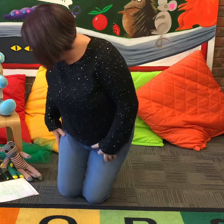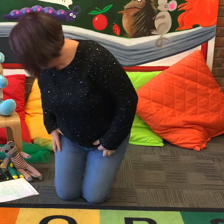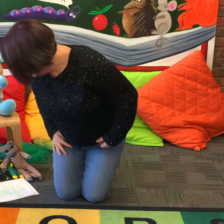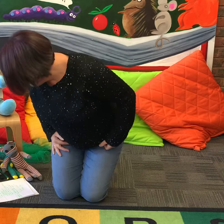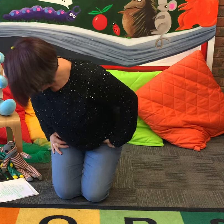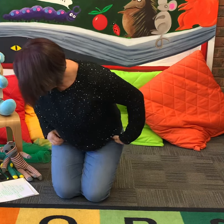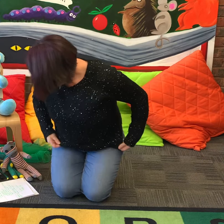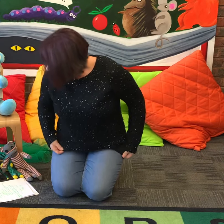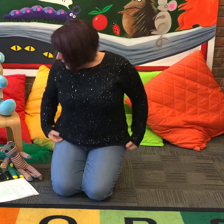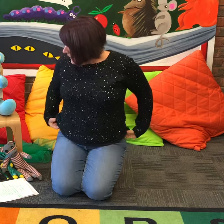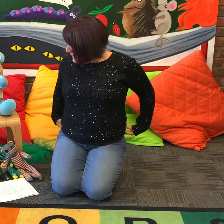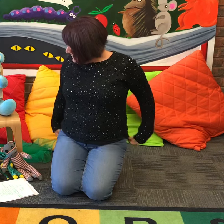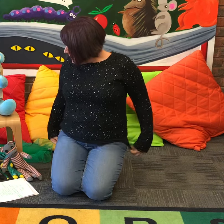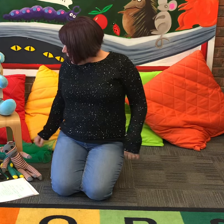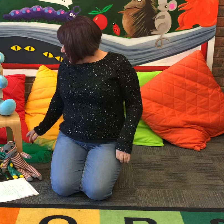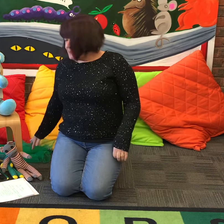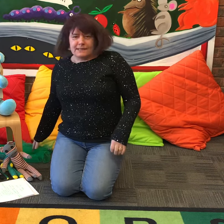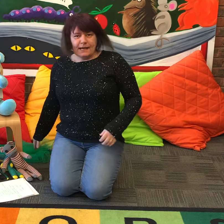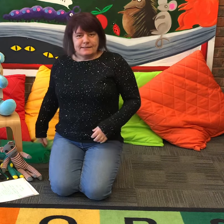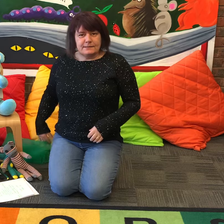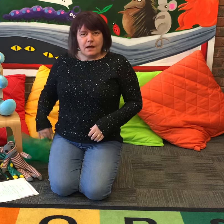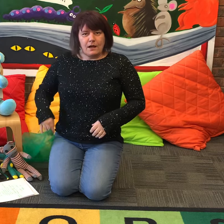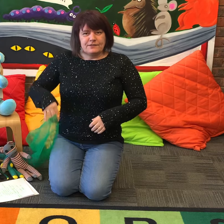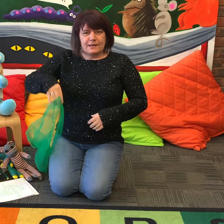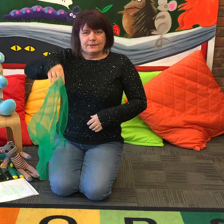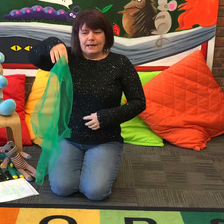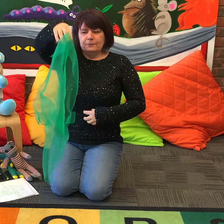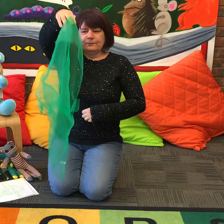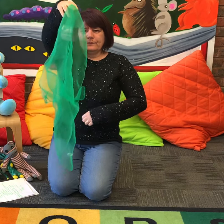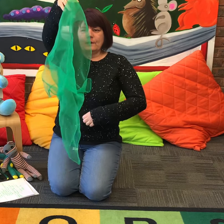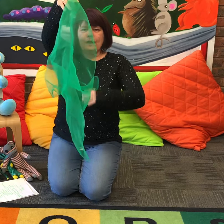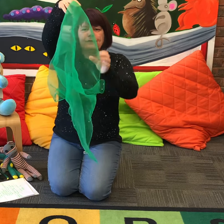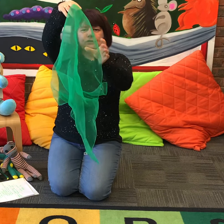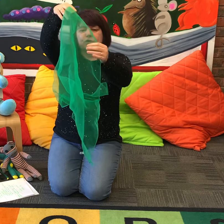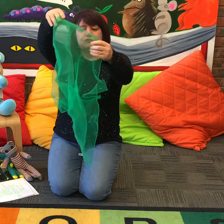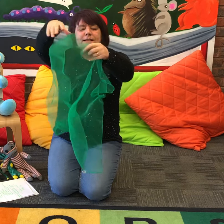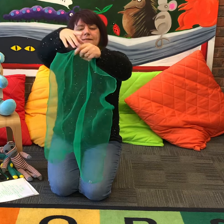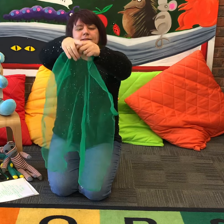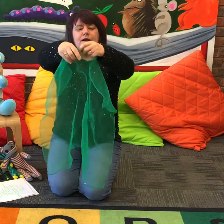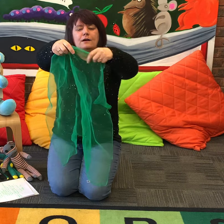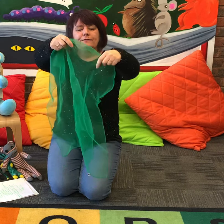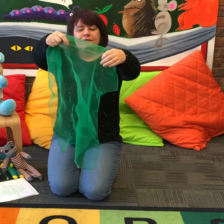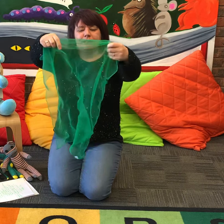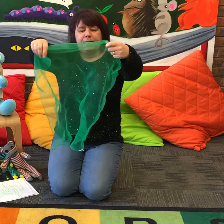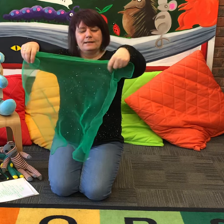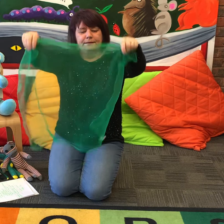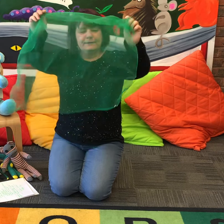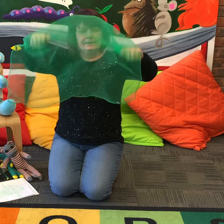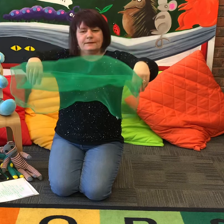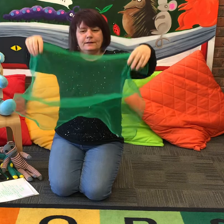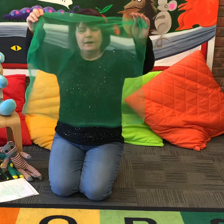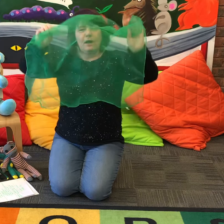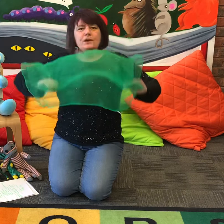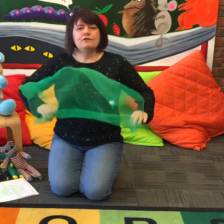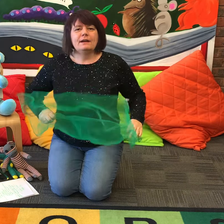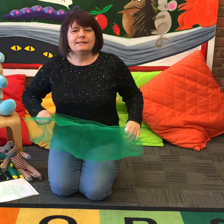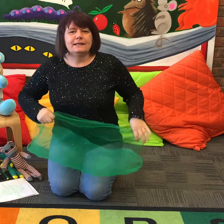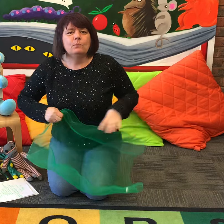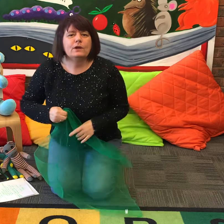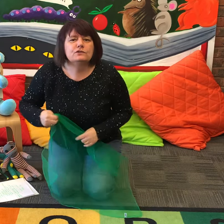Fantastic. It's time to get our scarves out now. I've got a green scarf today. Are you ready? We're going to do